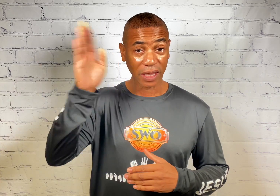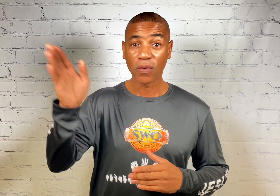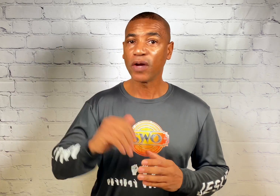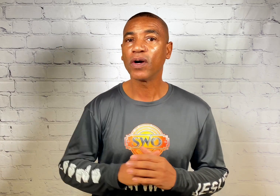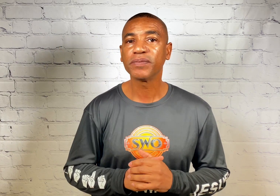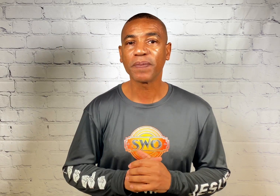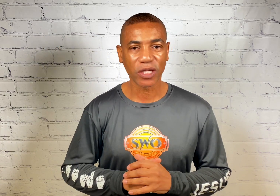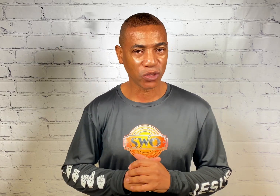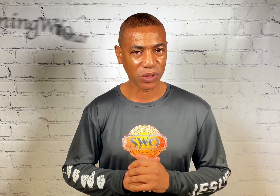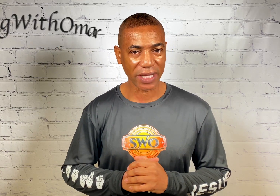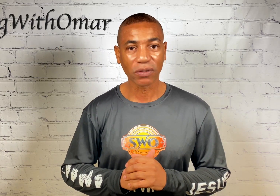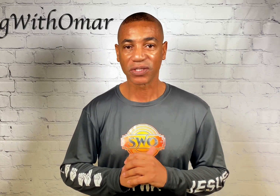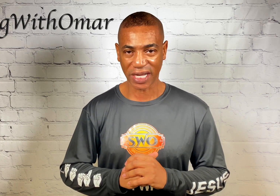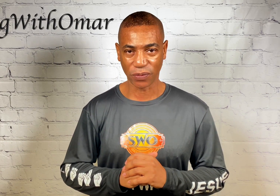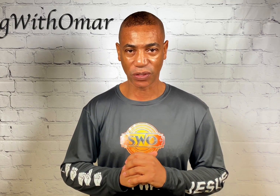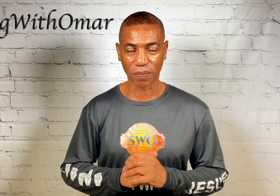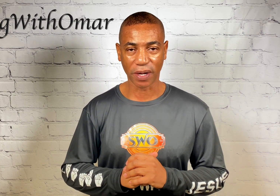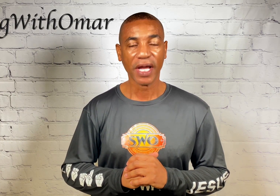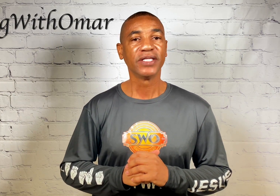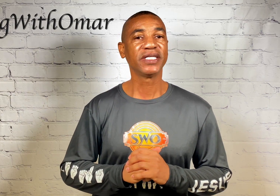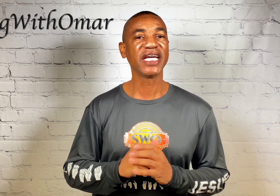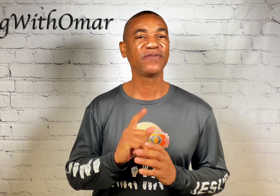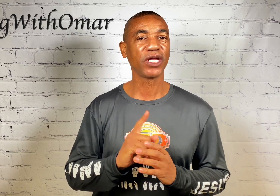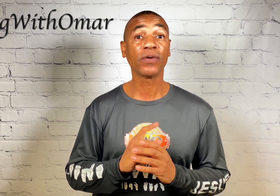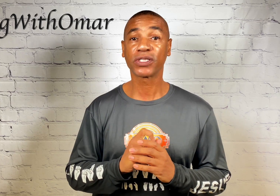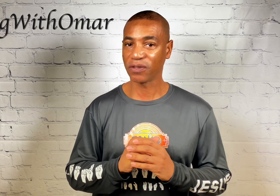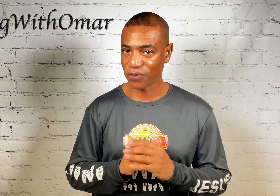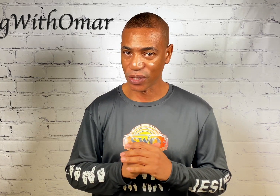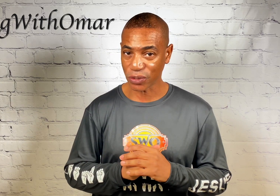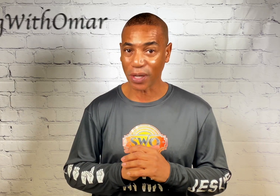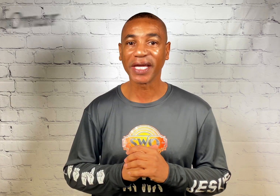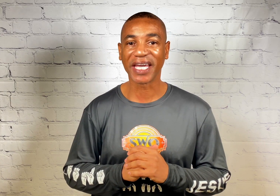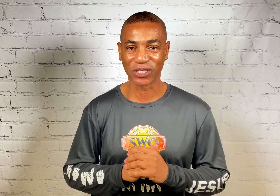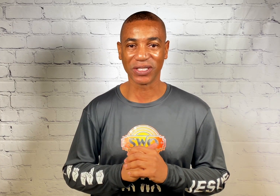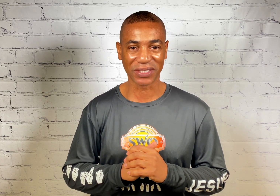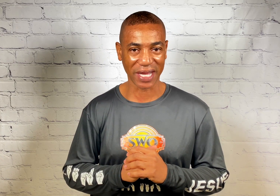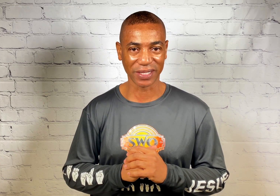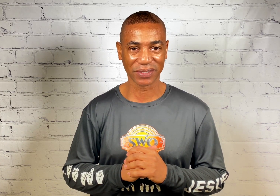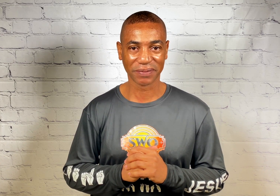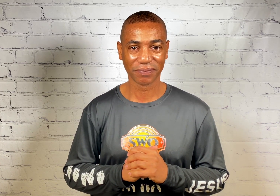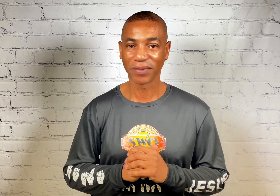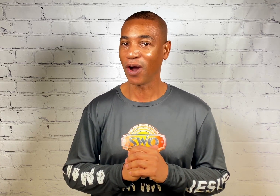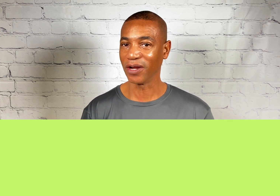Hello and welcome to my YouTube channel, Signing with Omar. Today's video is going to focus on kitchen signs. Are you